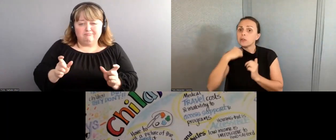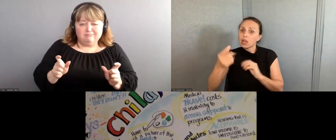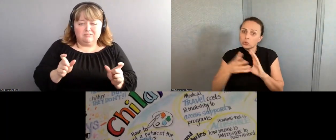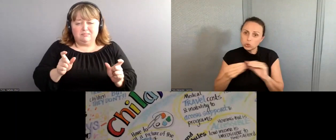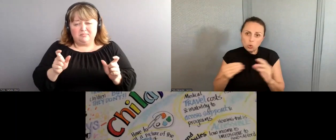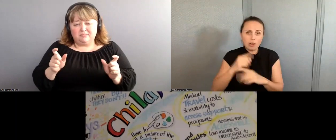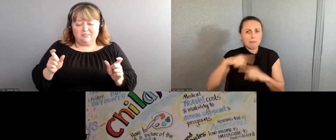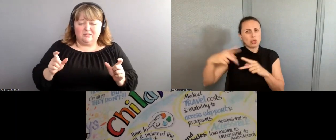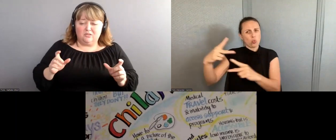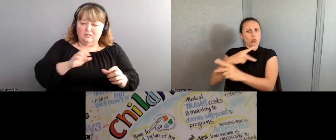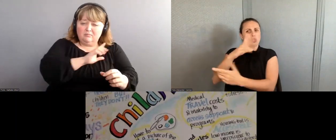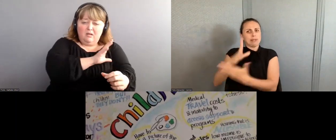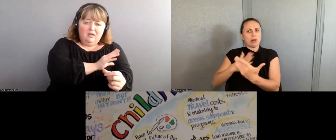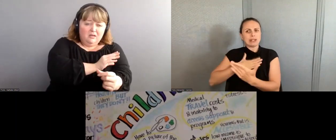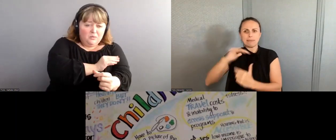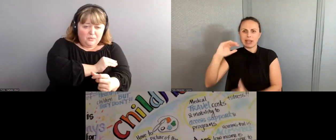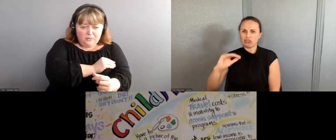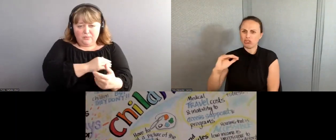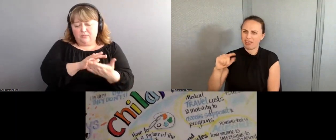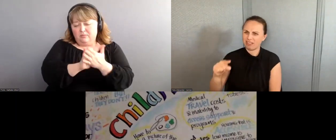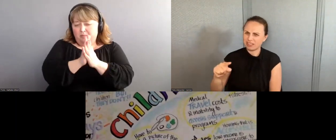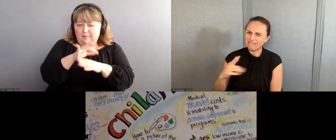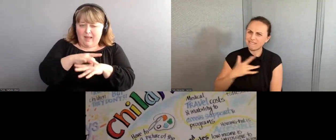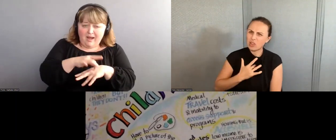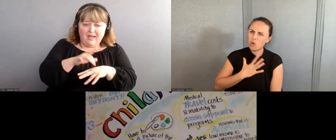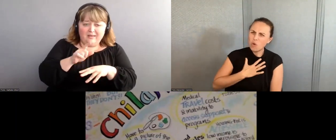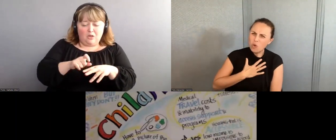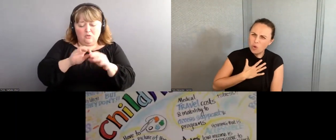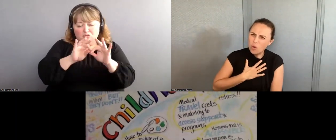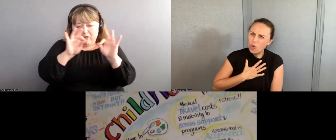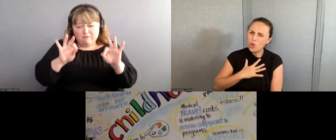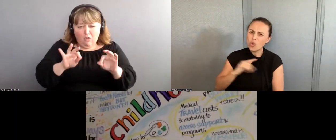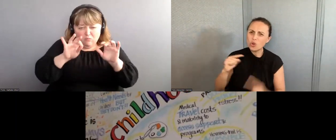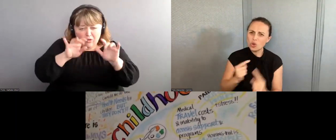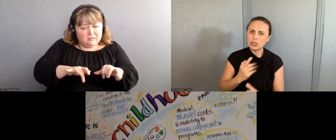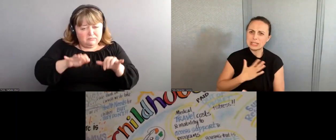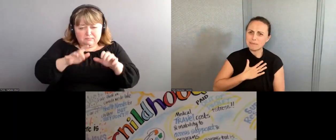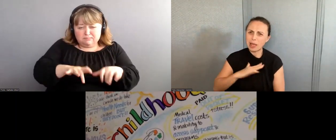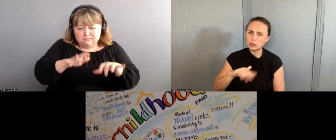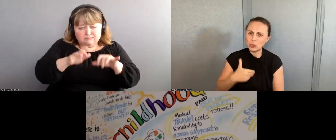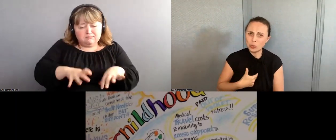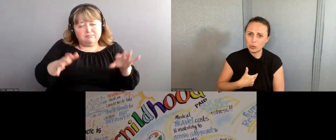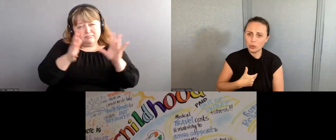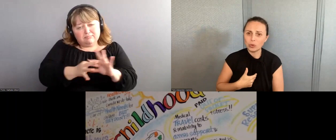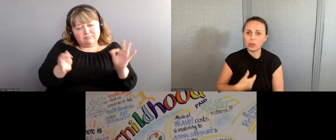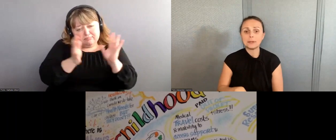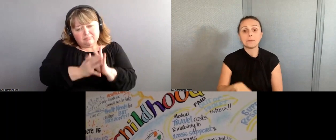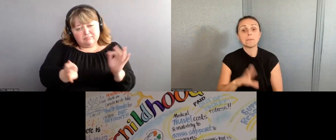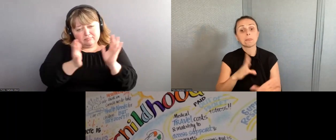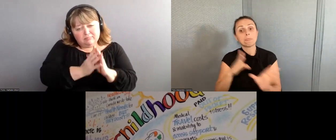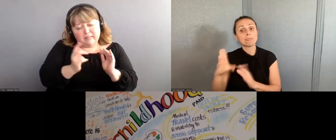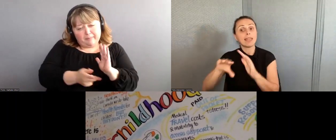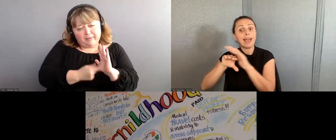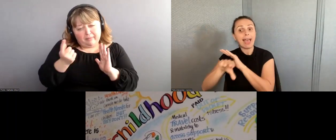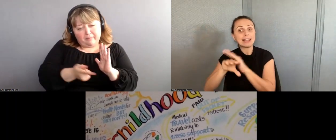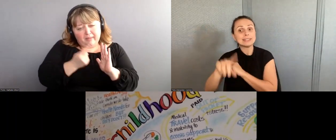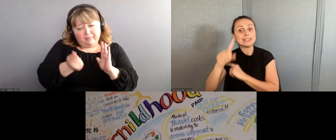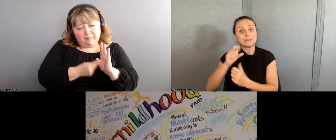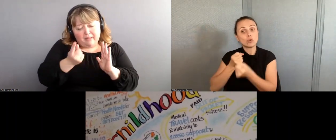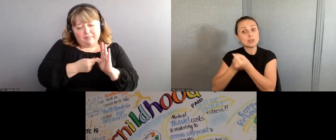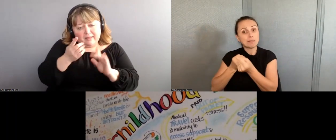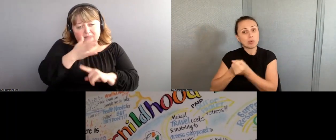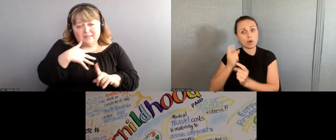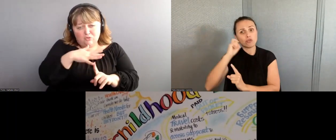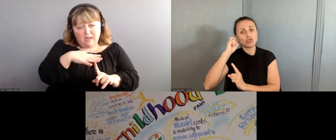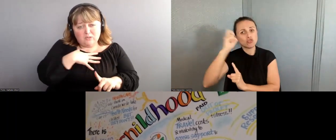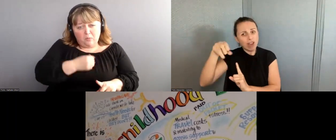of your child. And it's soul sucking. It absolutely is. The access to support for travel